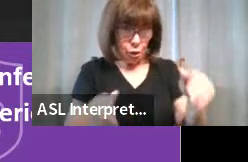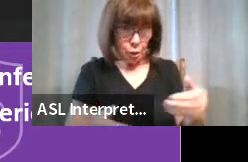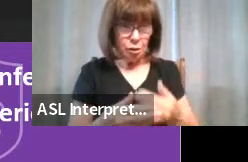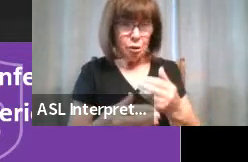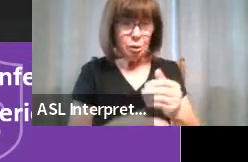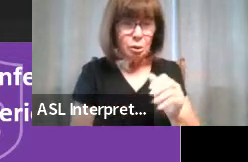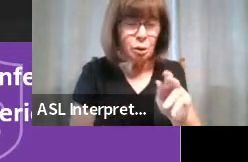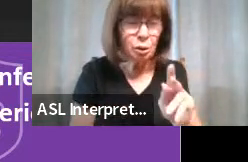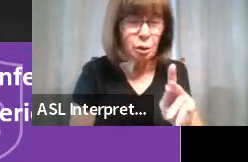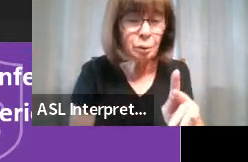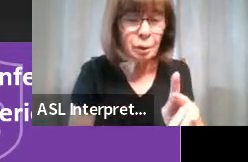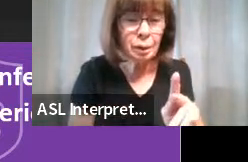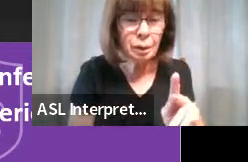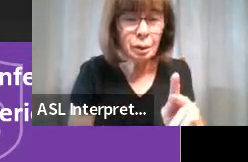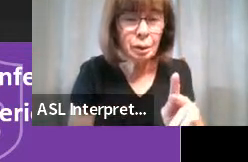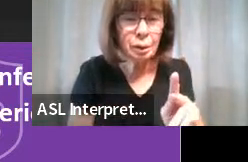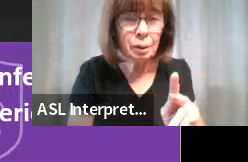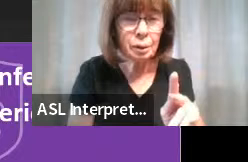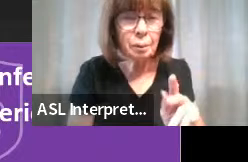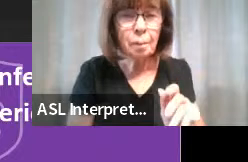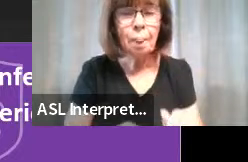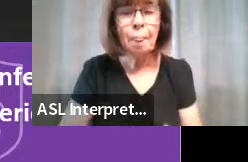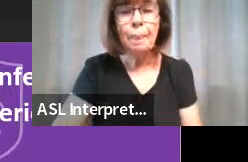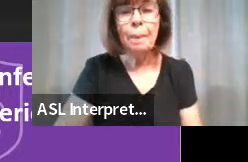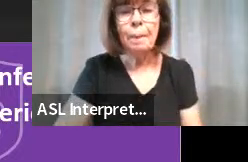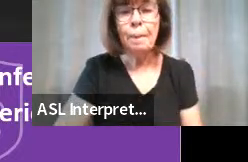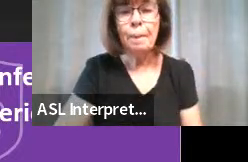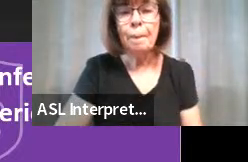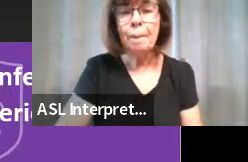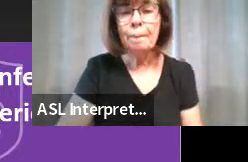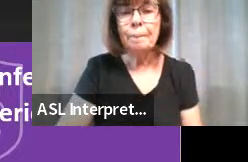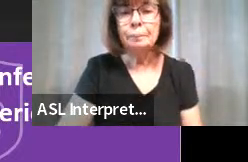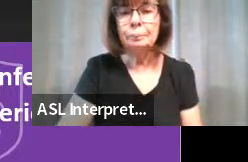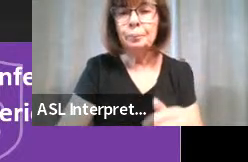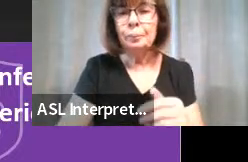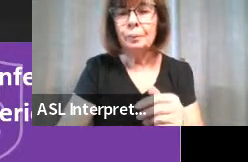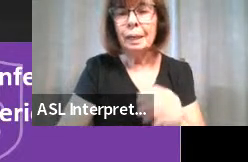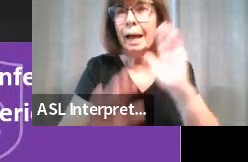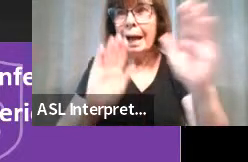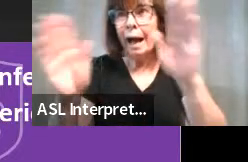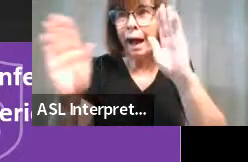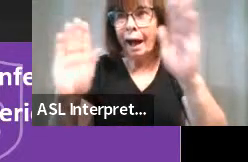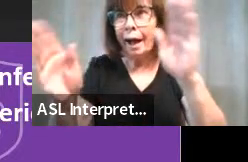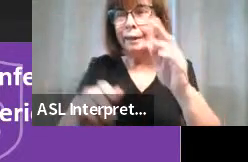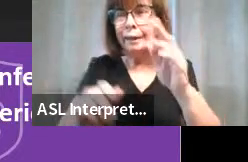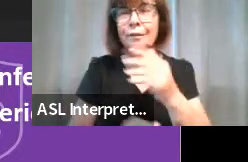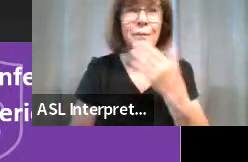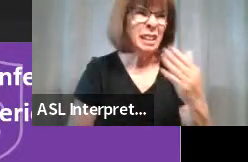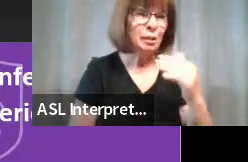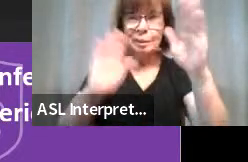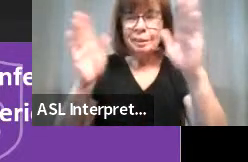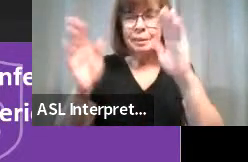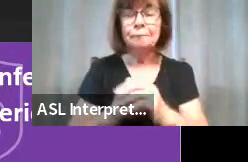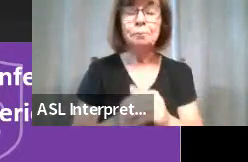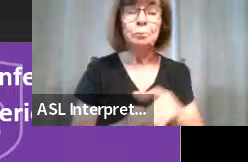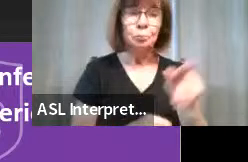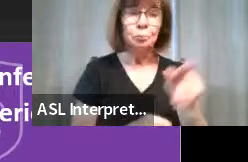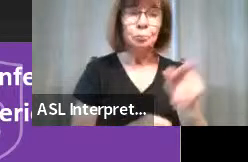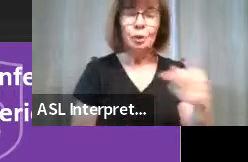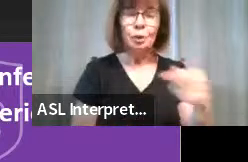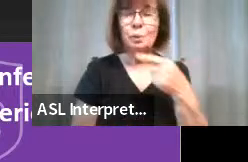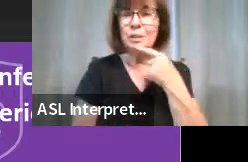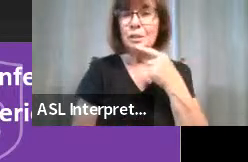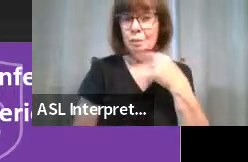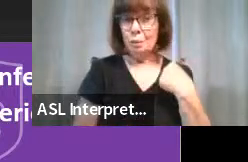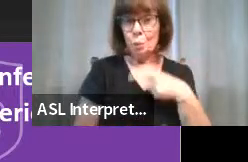and then turn it over to him? Thank you. Hi, everyone. As Julie said, we now have a